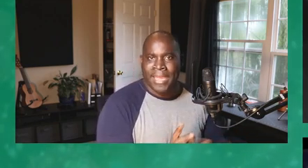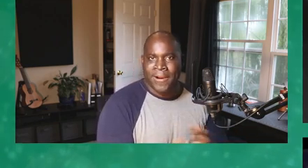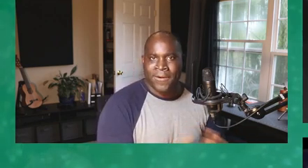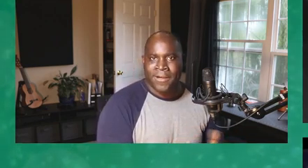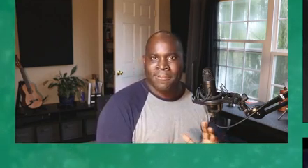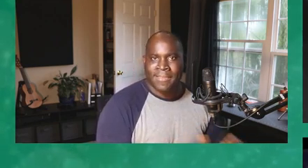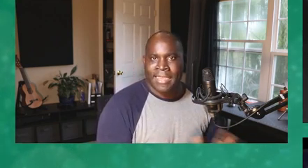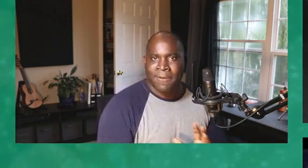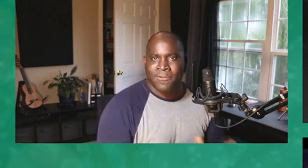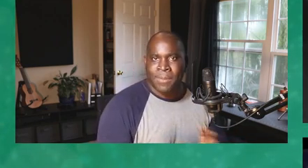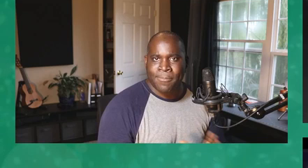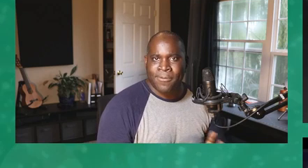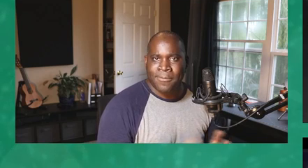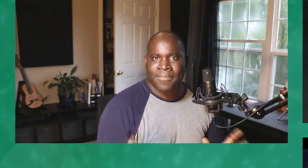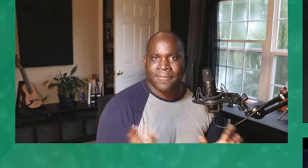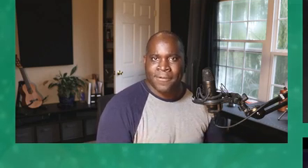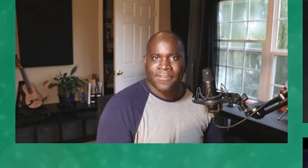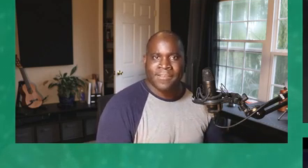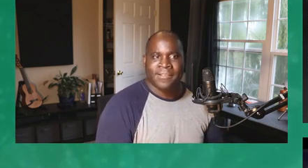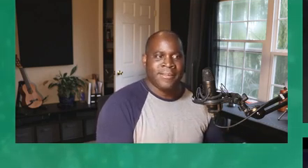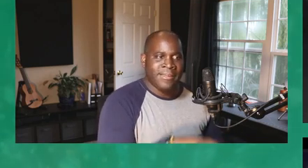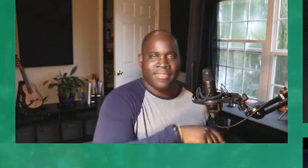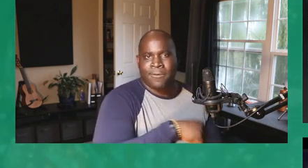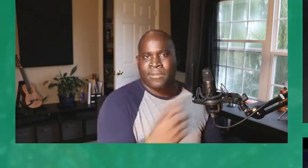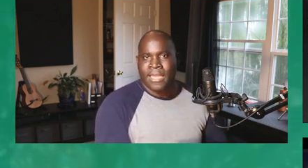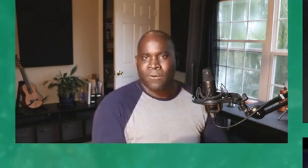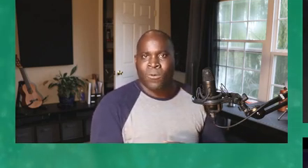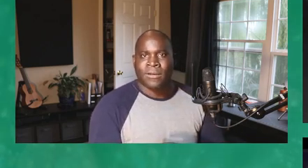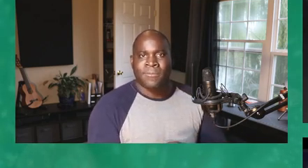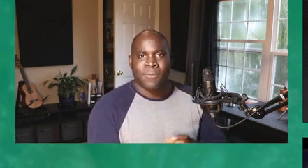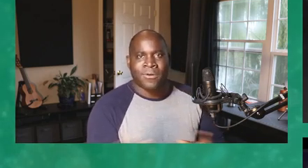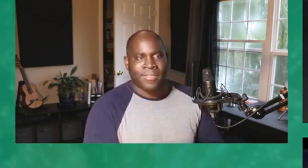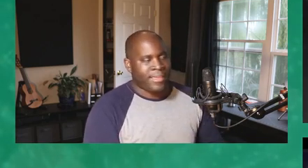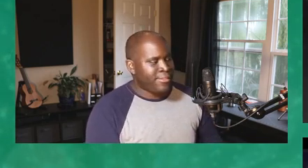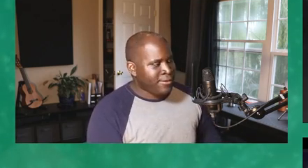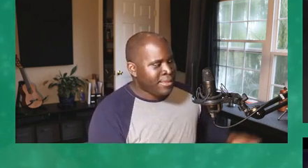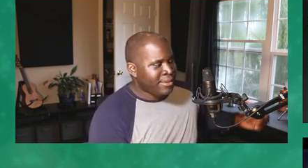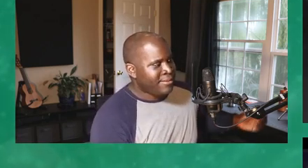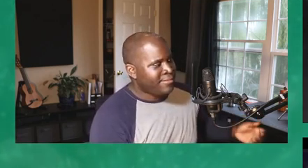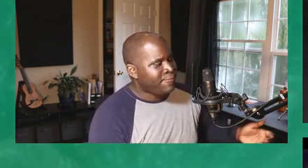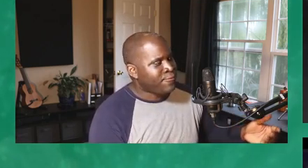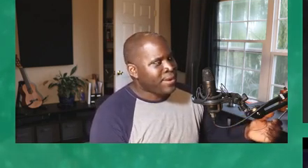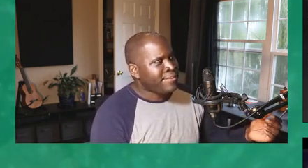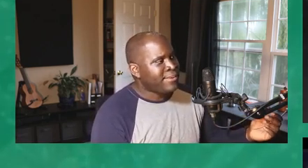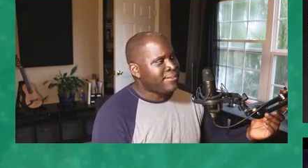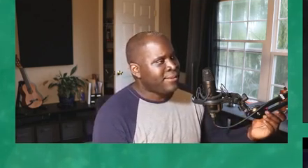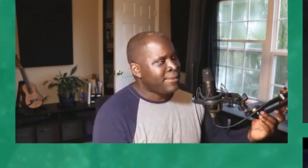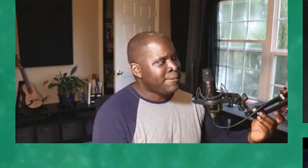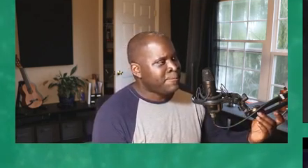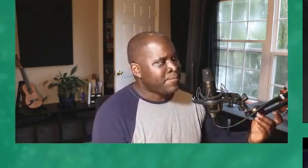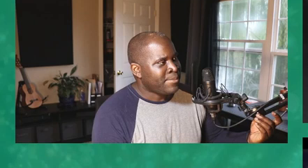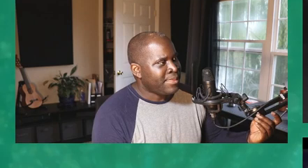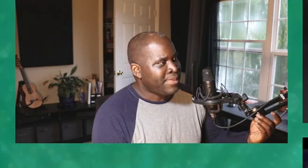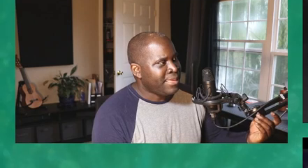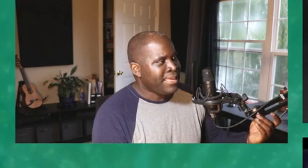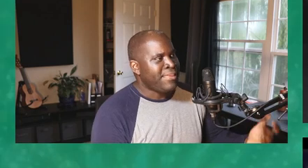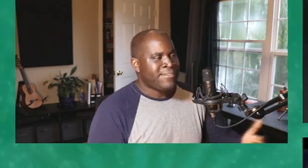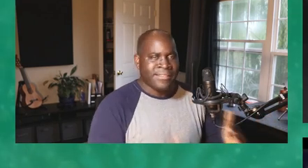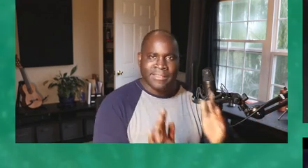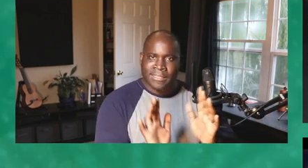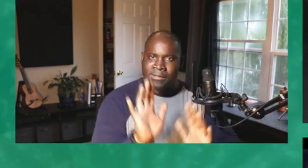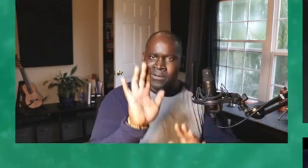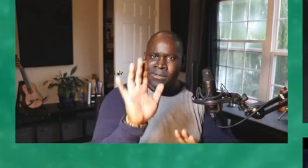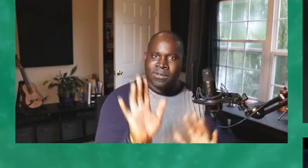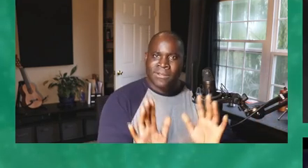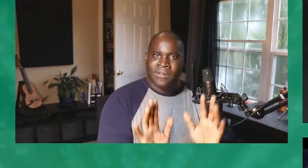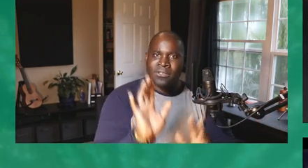like a pair of sign language people in the first season, did they rely on one more than the other? Because the phrasing is